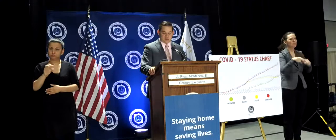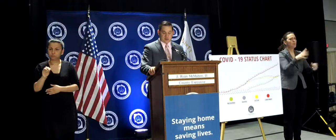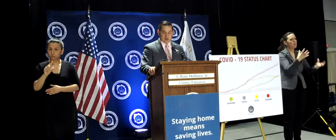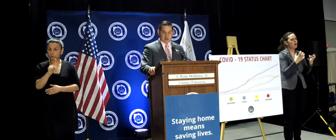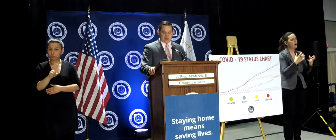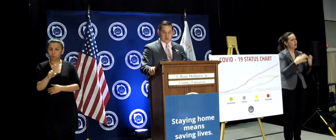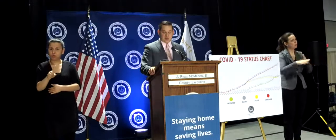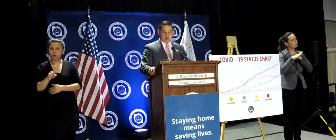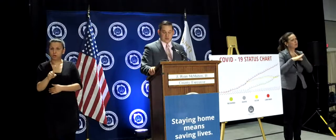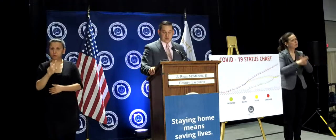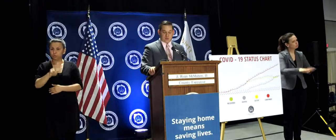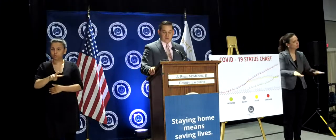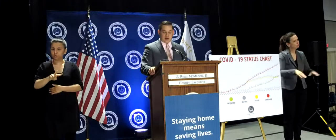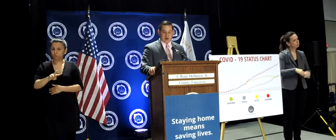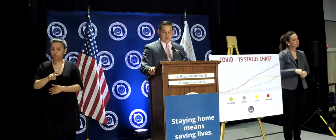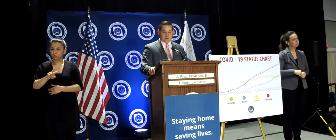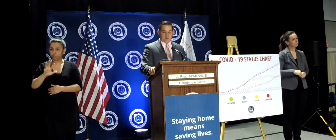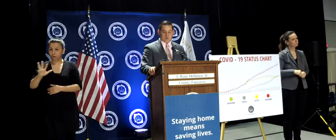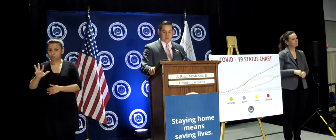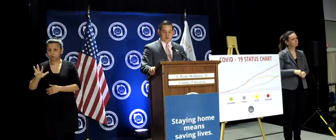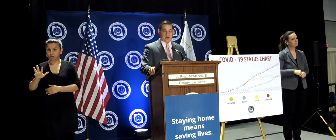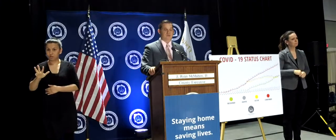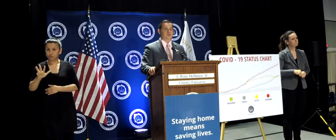of PPE,